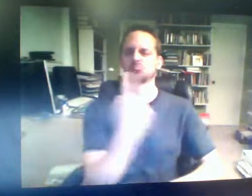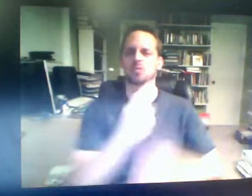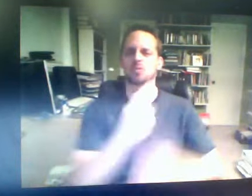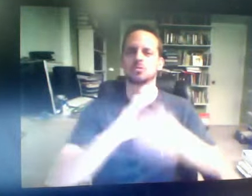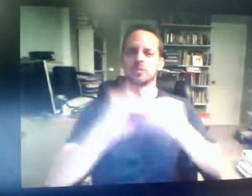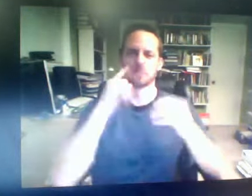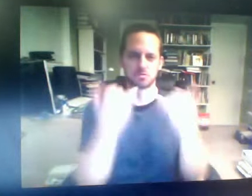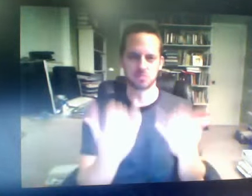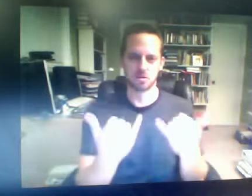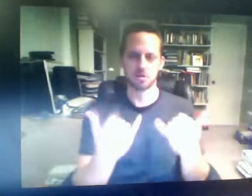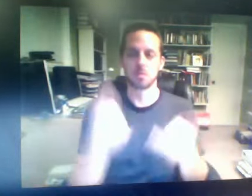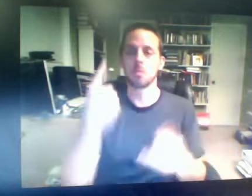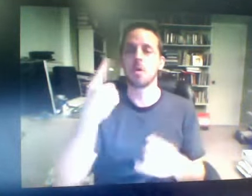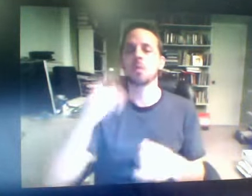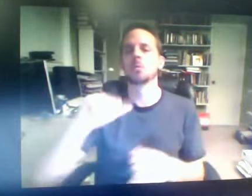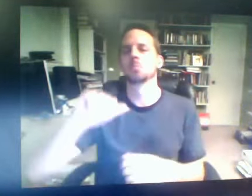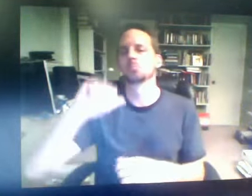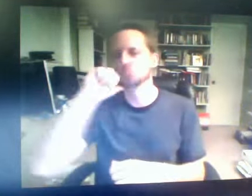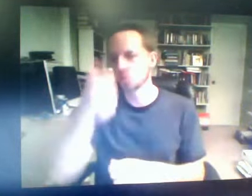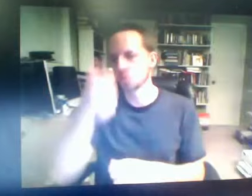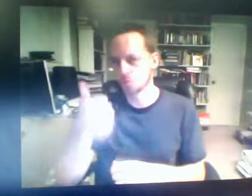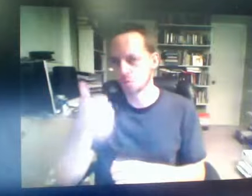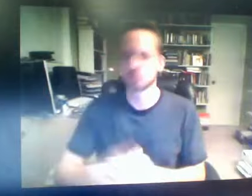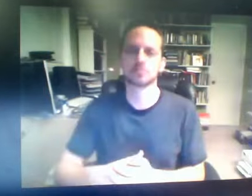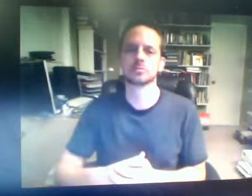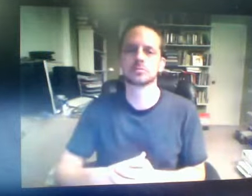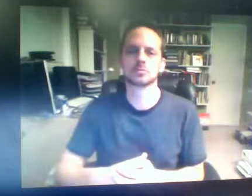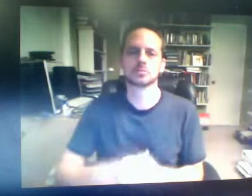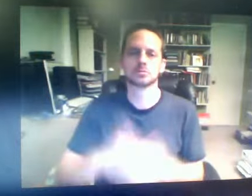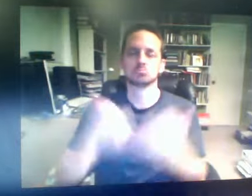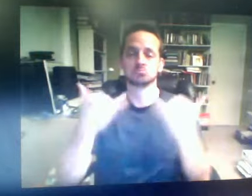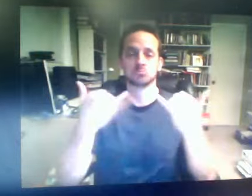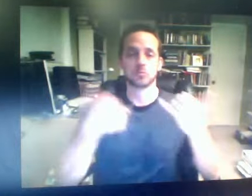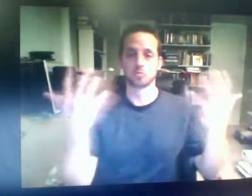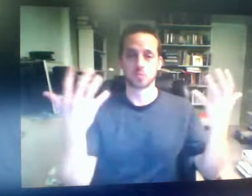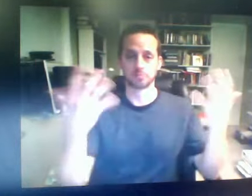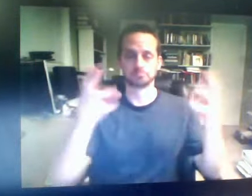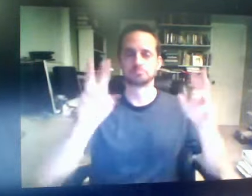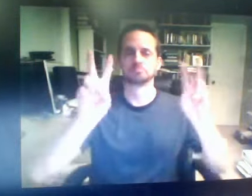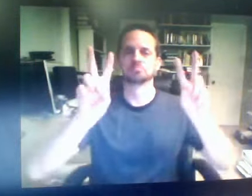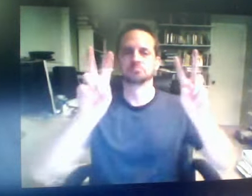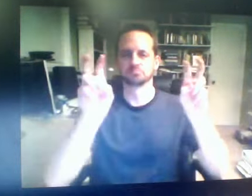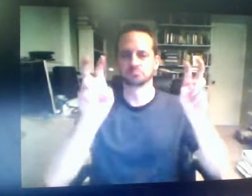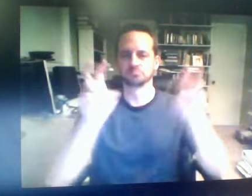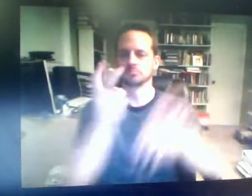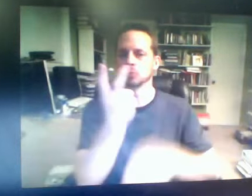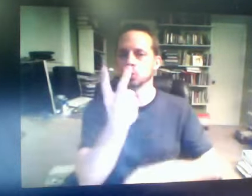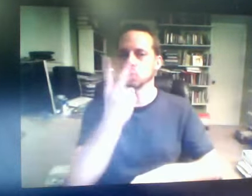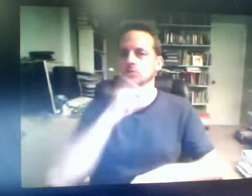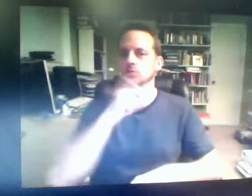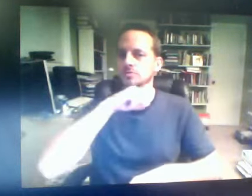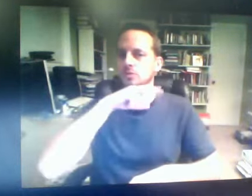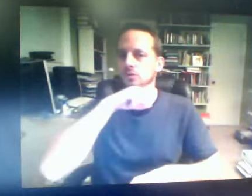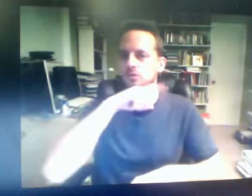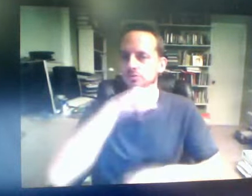thinking about one for today and then one for tomorrow. Now, what was the one for today? Two